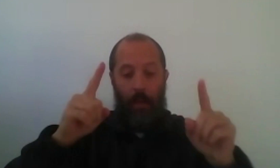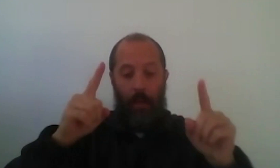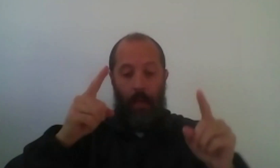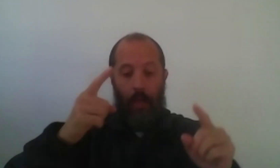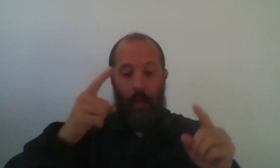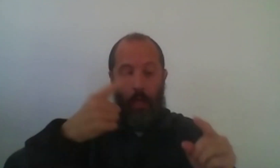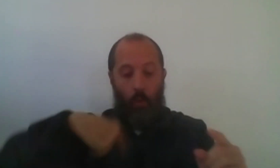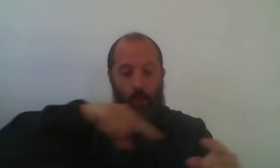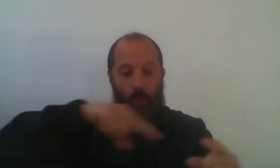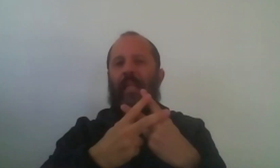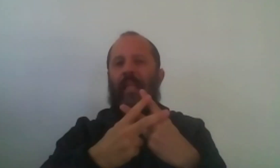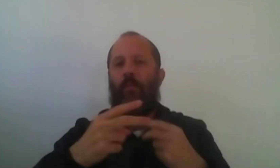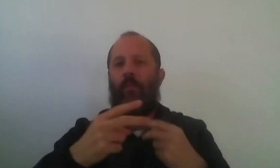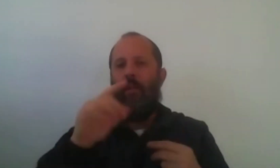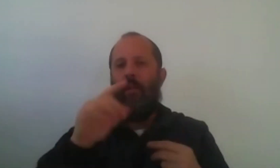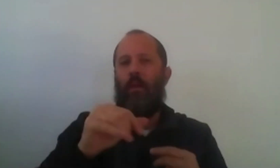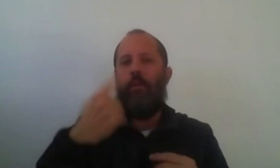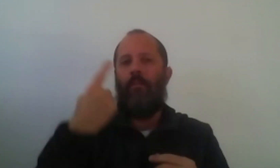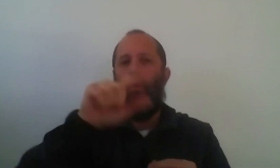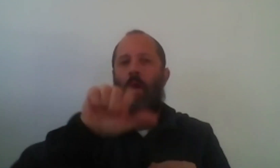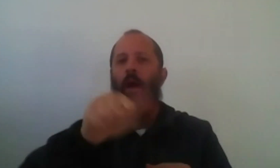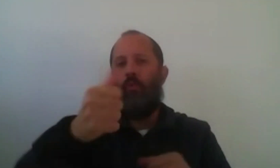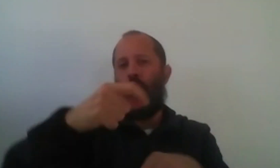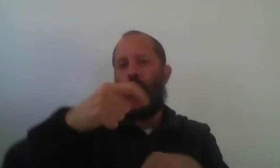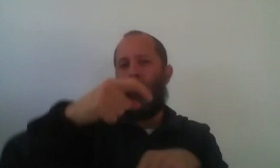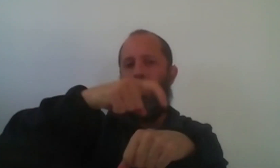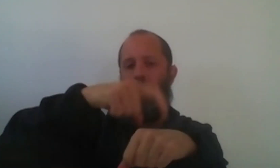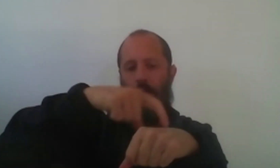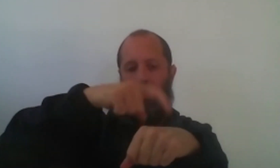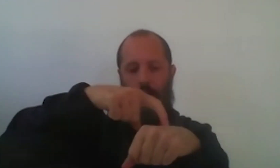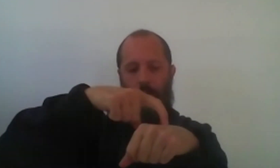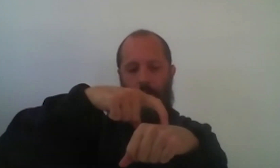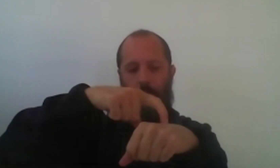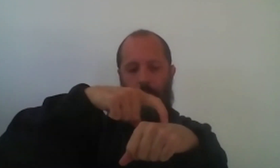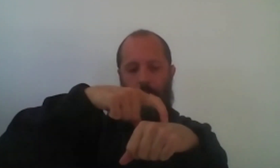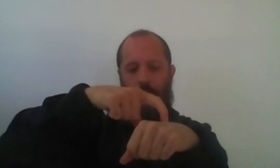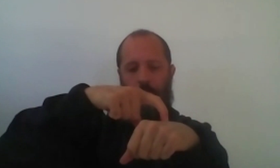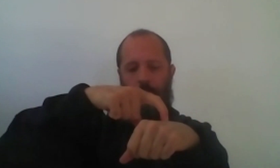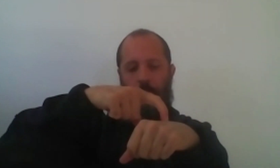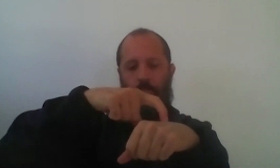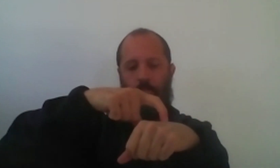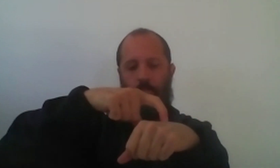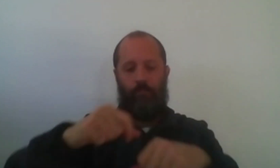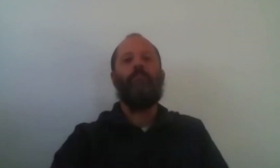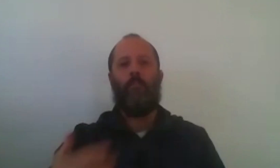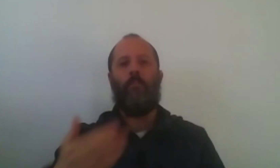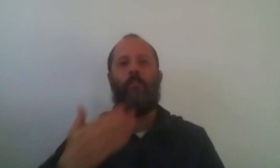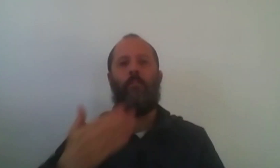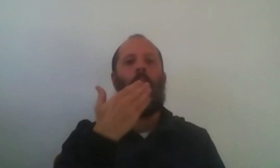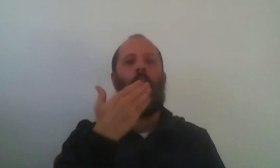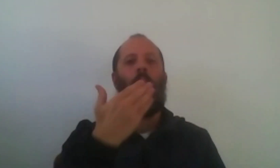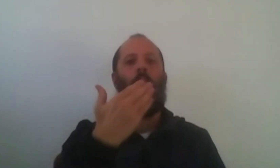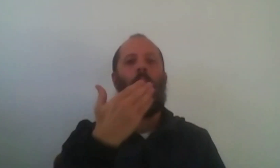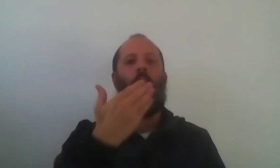I'd like to see more people learn ASL and more businesses maybe join our efforts with other organizations to remove these barriers.